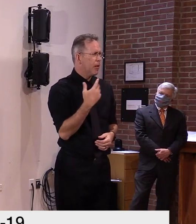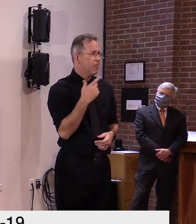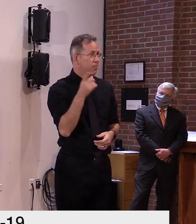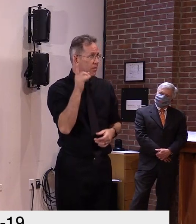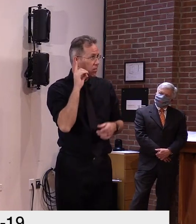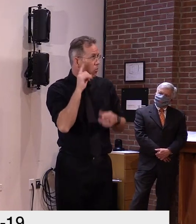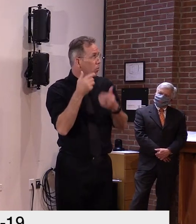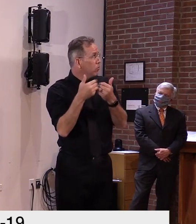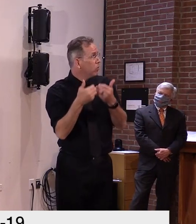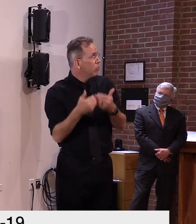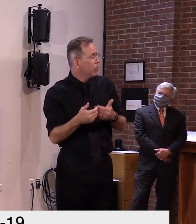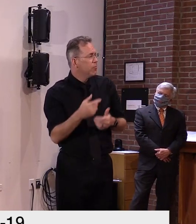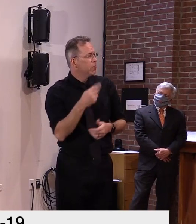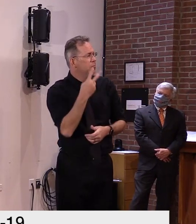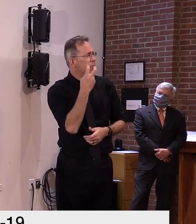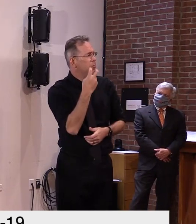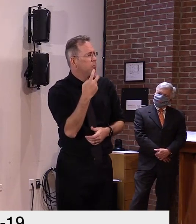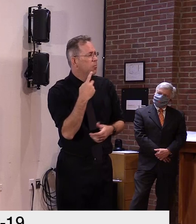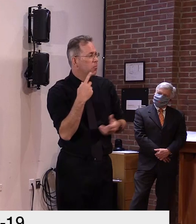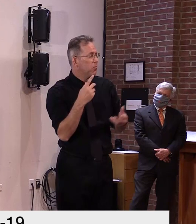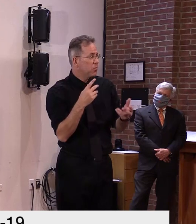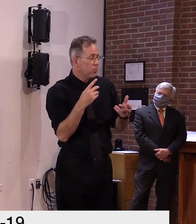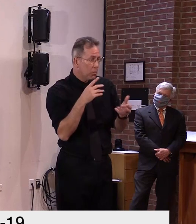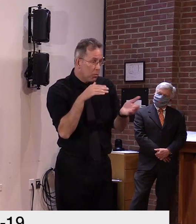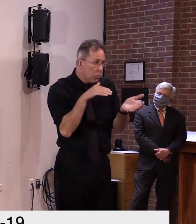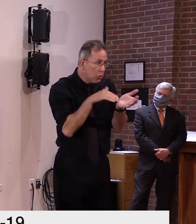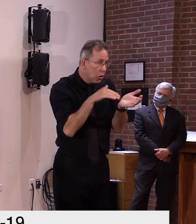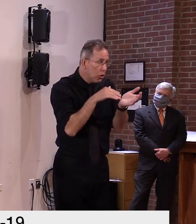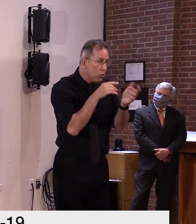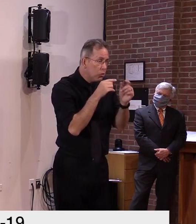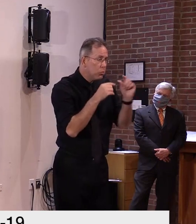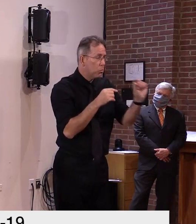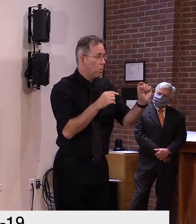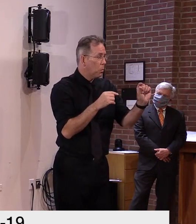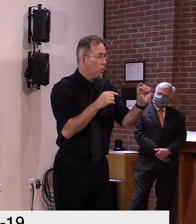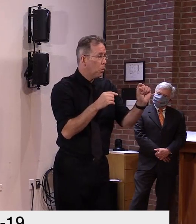you. It's going to be a small number, I can tell you that.